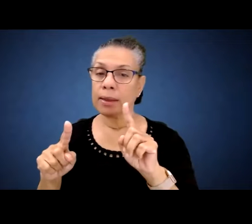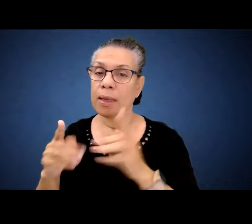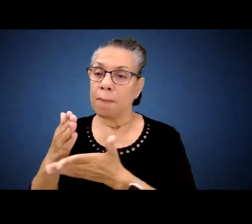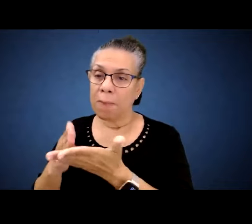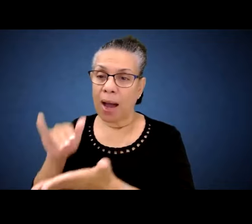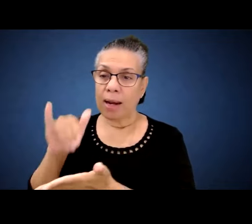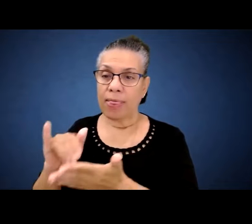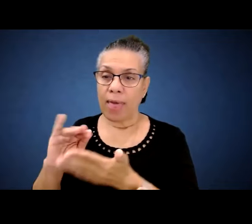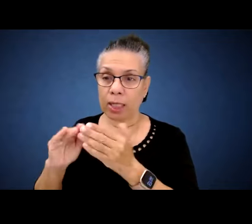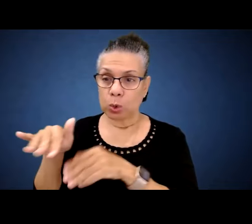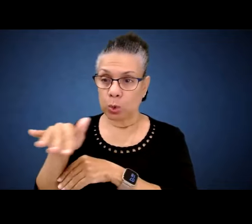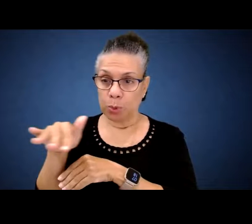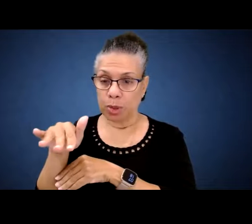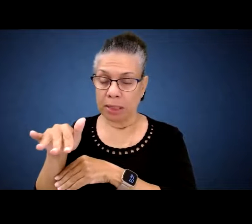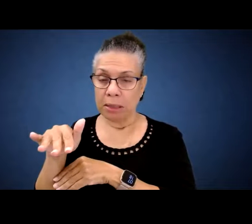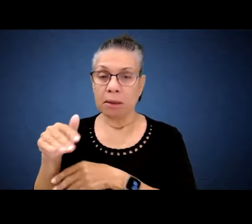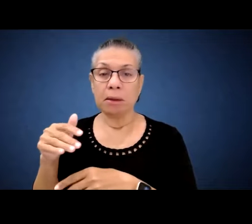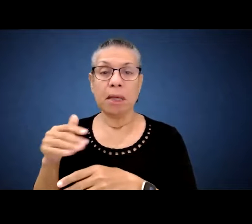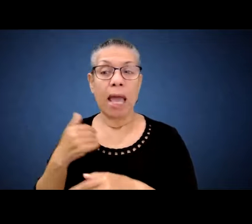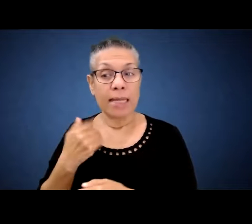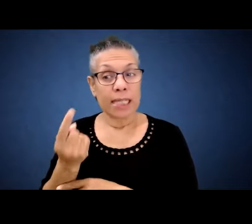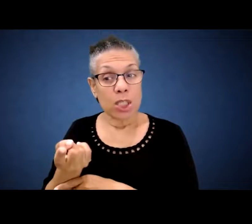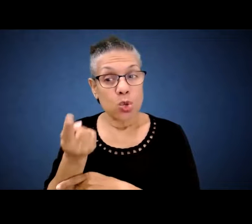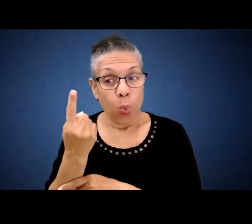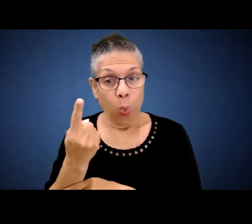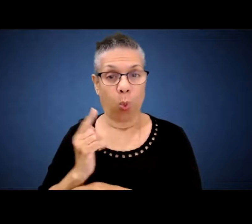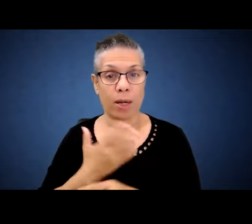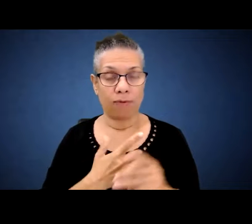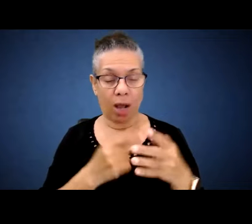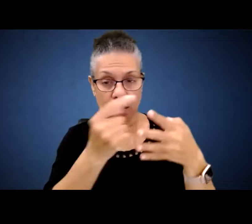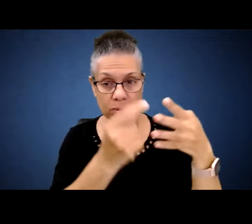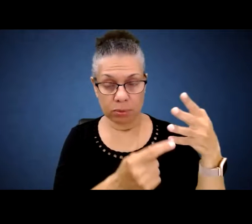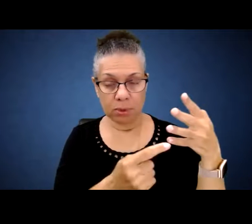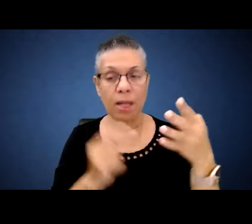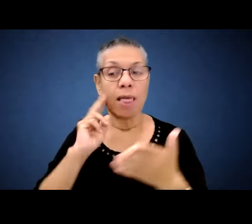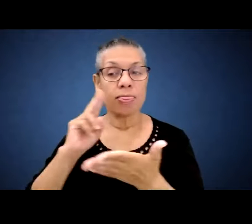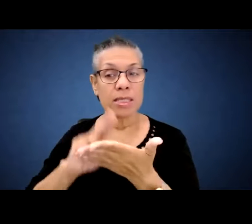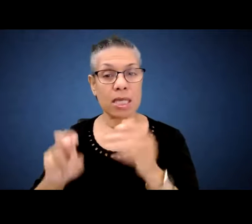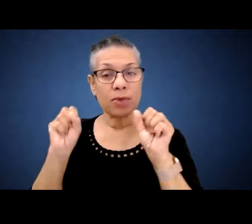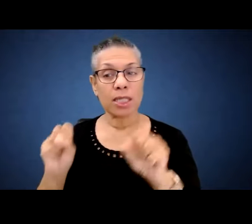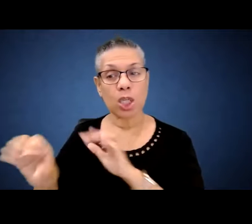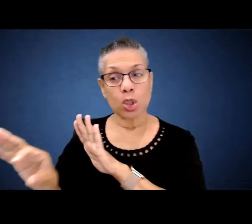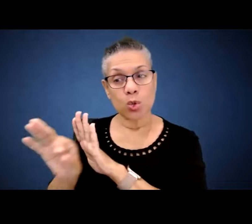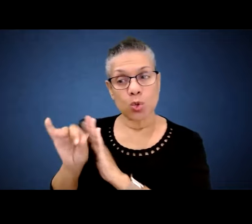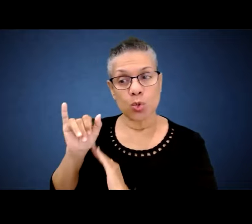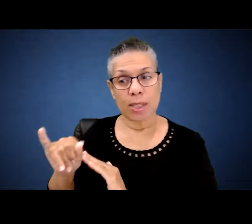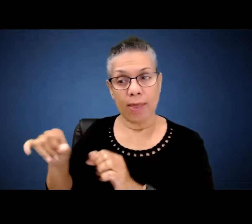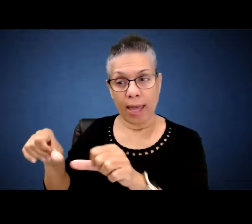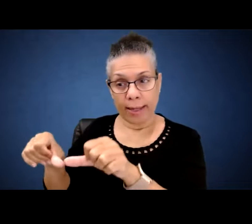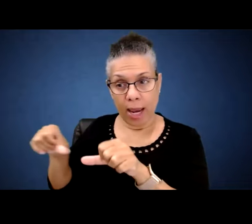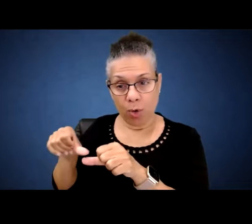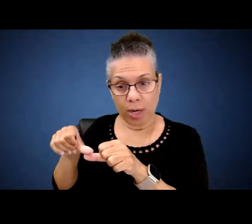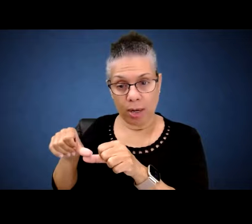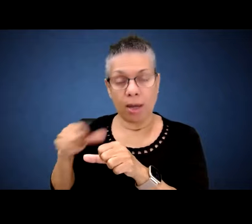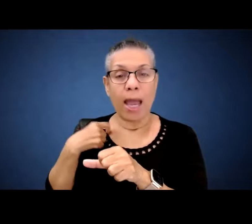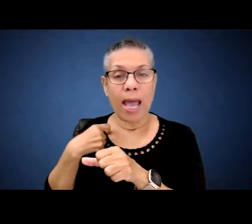neighborhood meets at least one criterion, the secretary may designate that geographic portion as